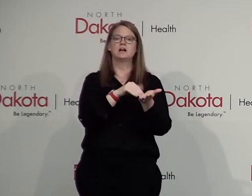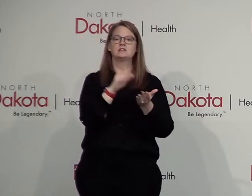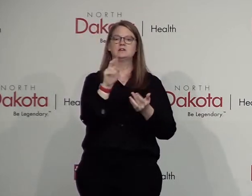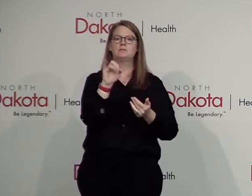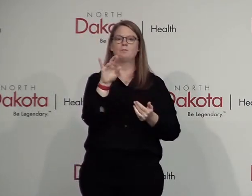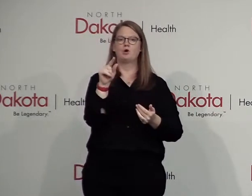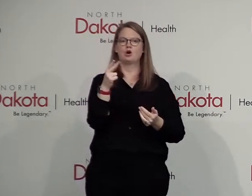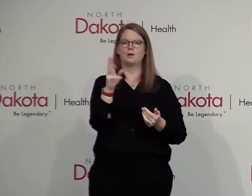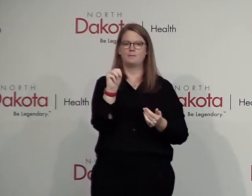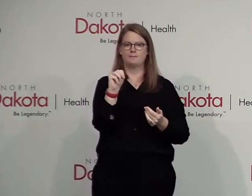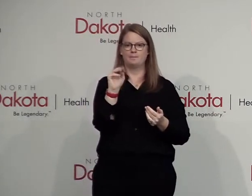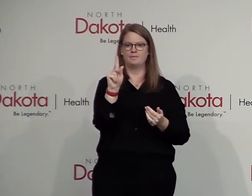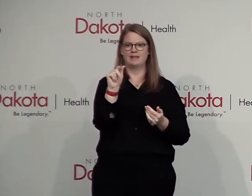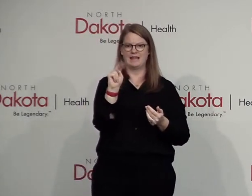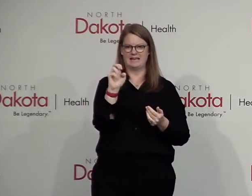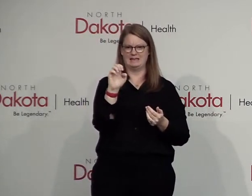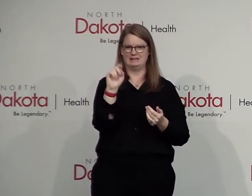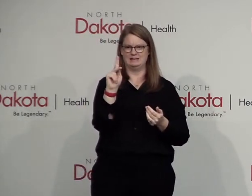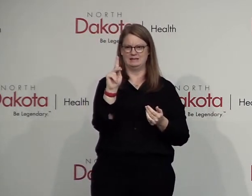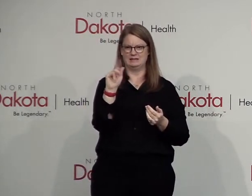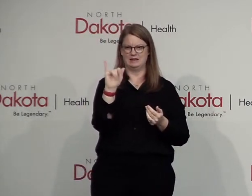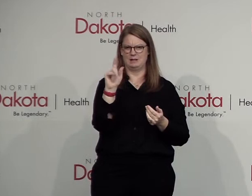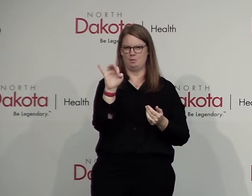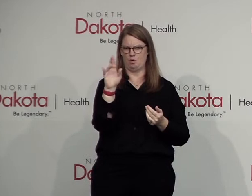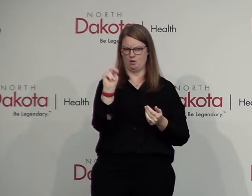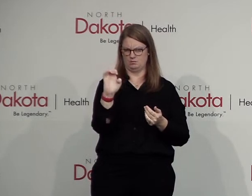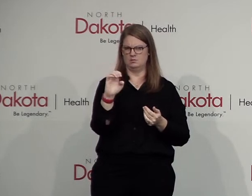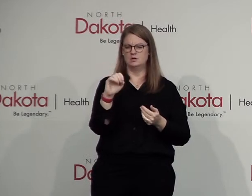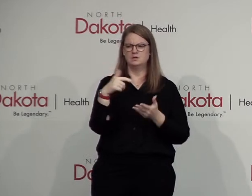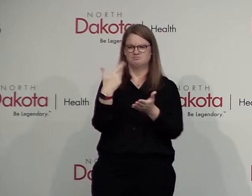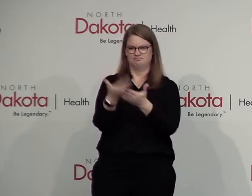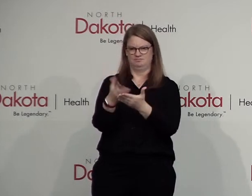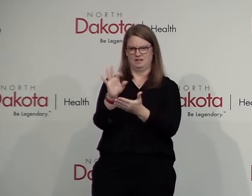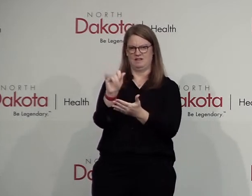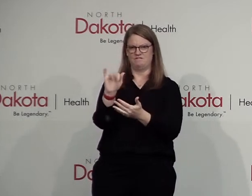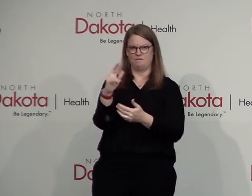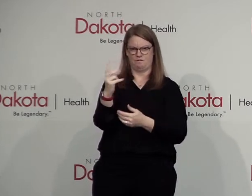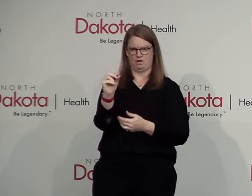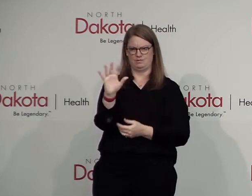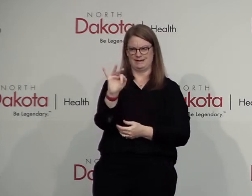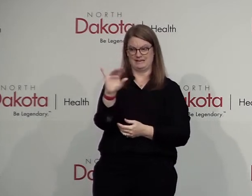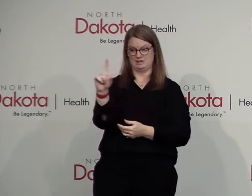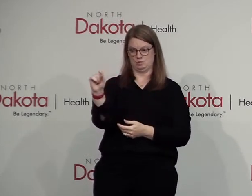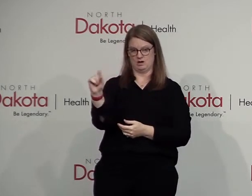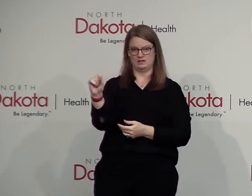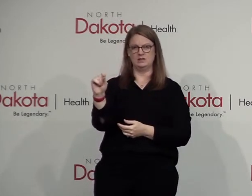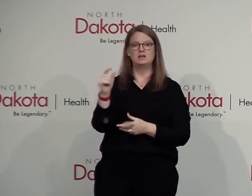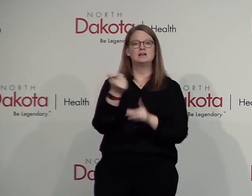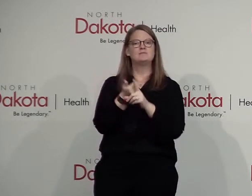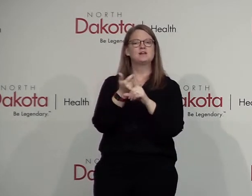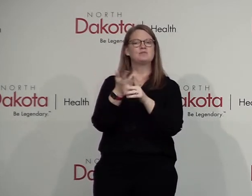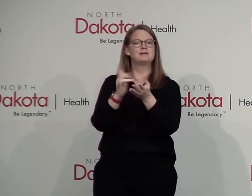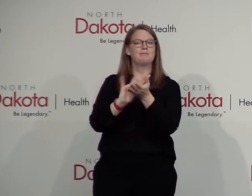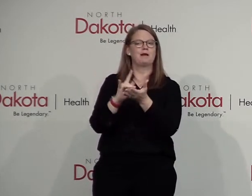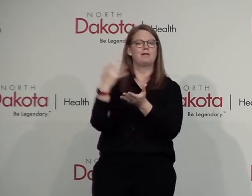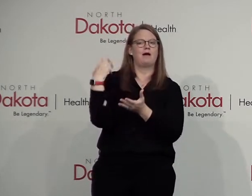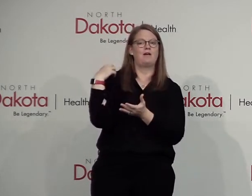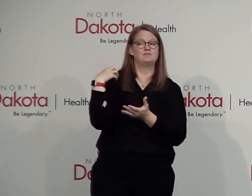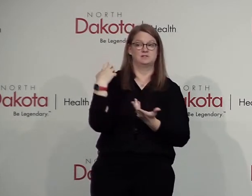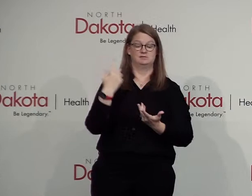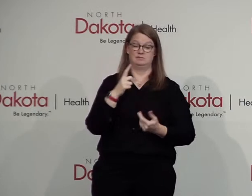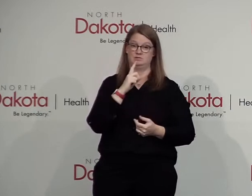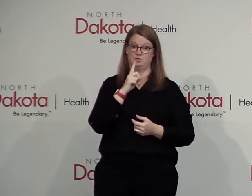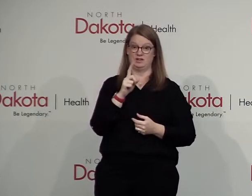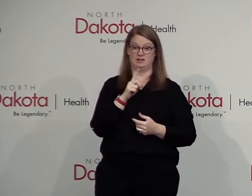Kane Kilbourne, ended up in Fargo in the 1920s as the medical officer for, at the time, was one of only 5